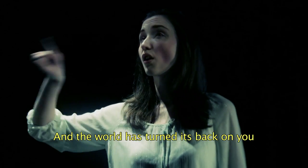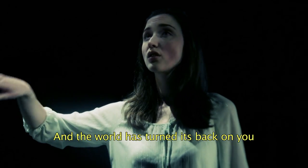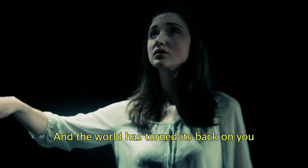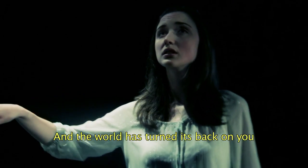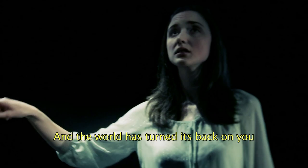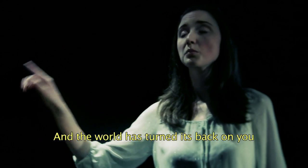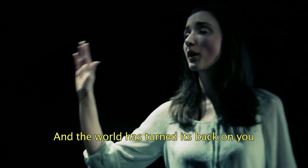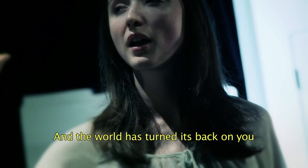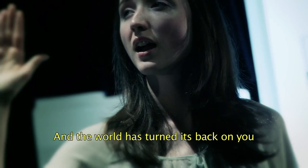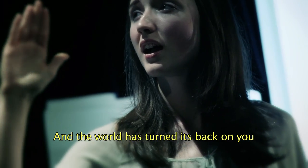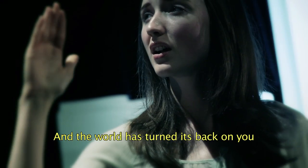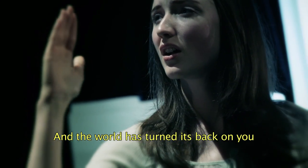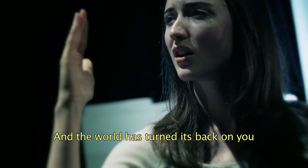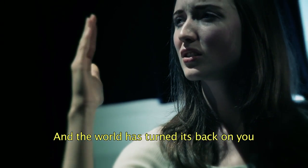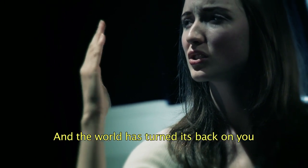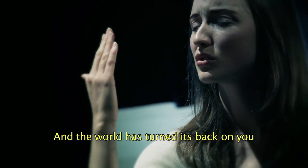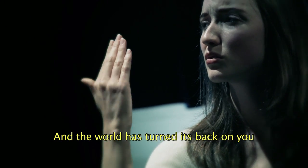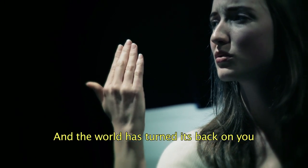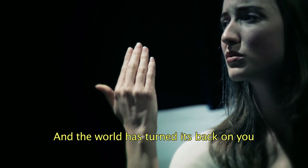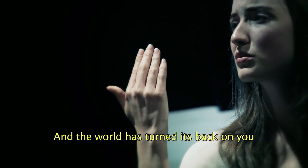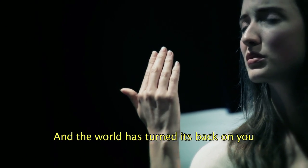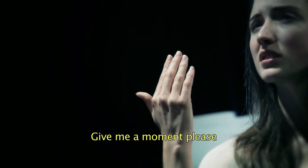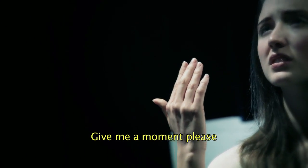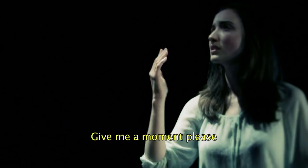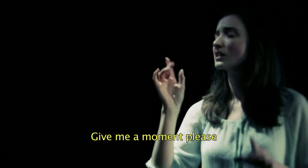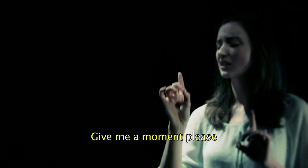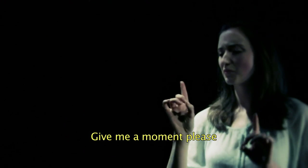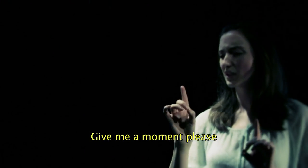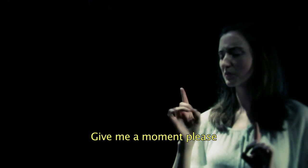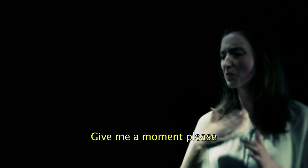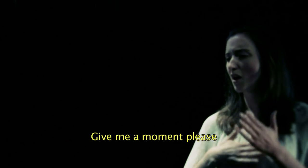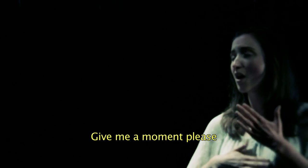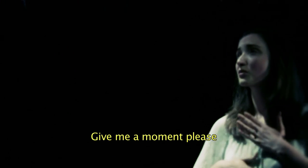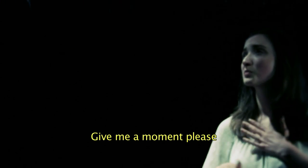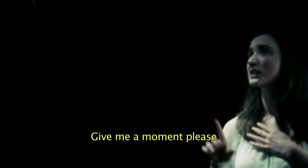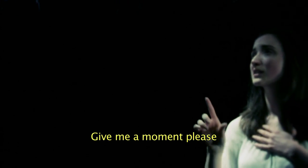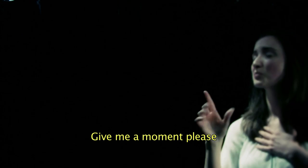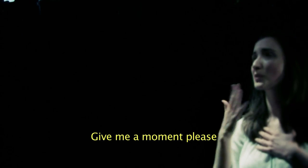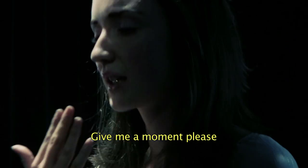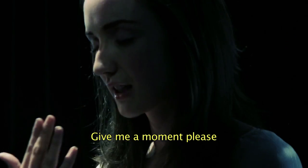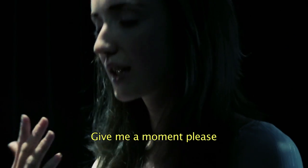turned its back on you Give me a moment, please